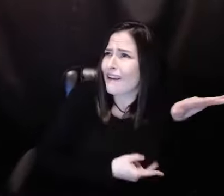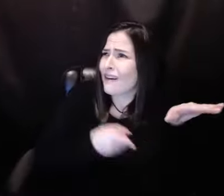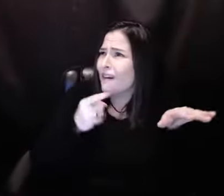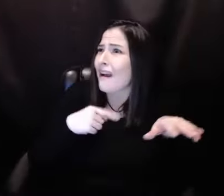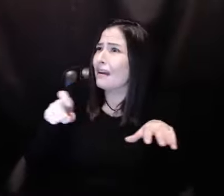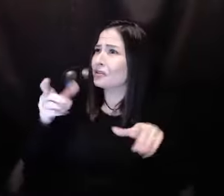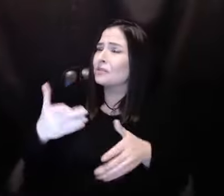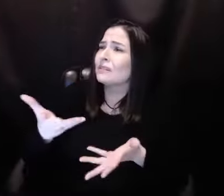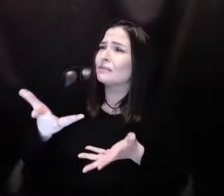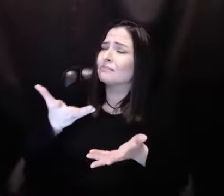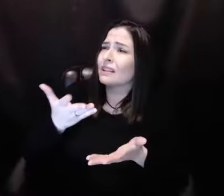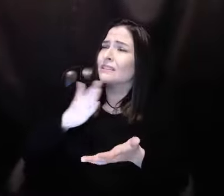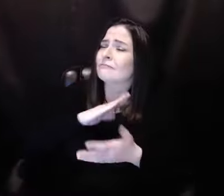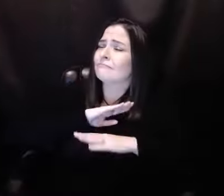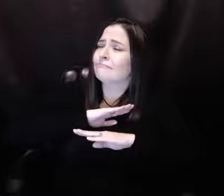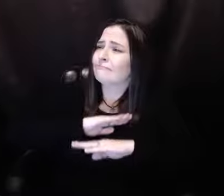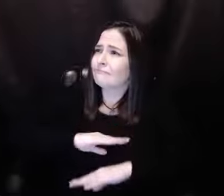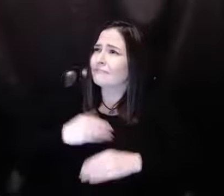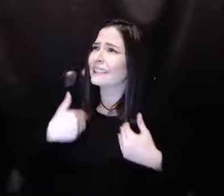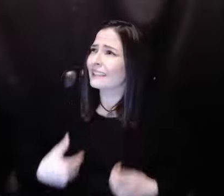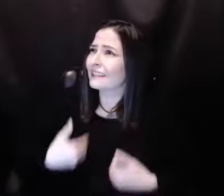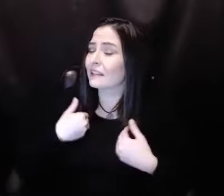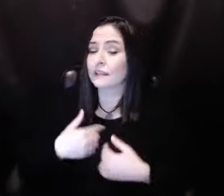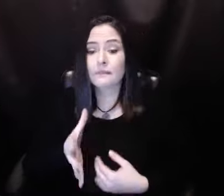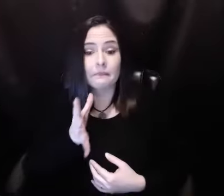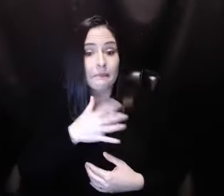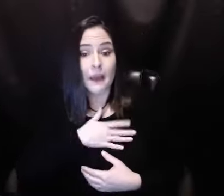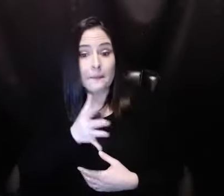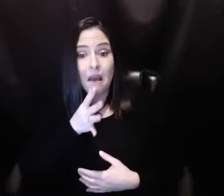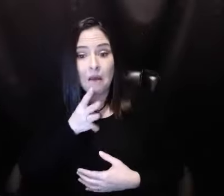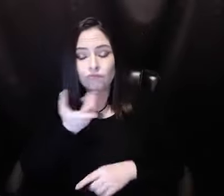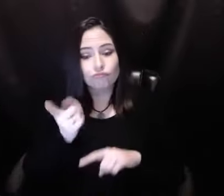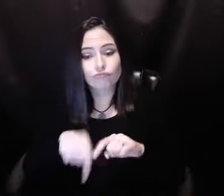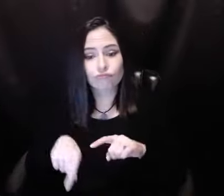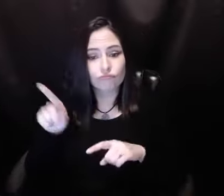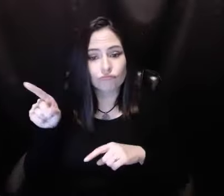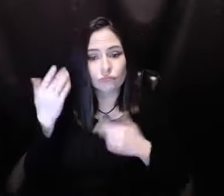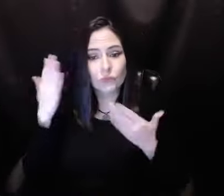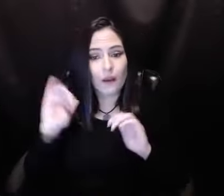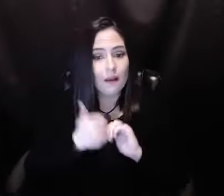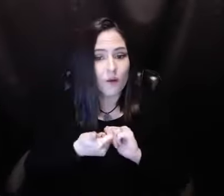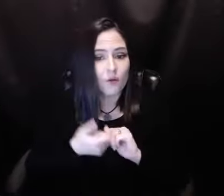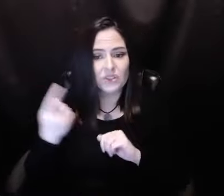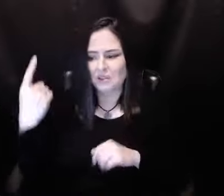almost drowned. I needed some comfort. Um, and my mother couldn't console